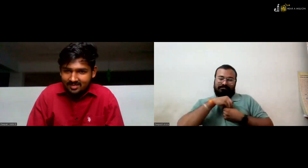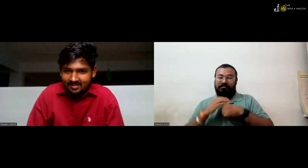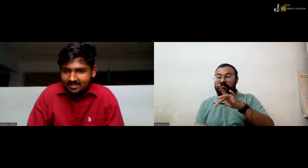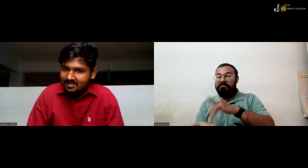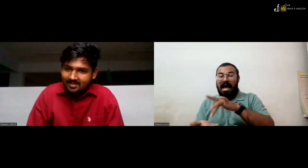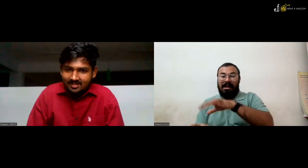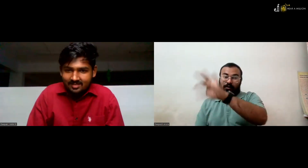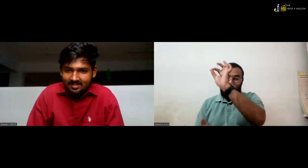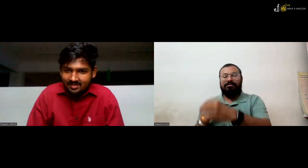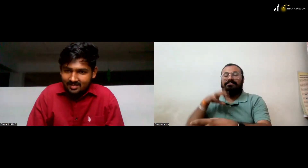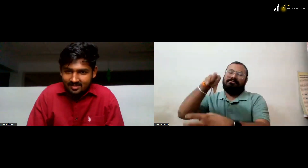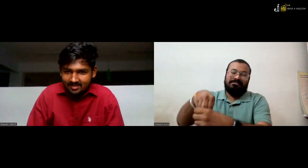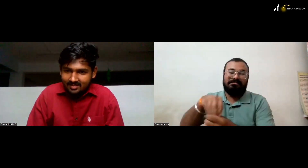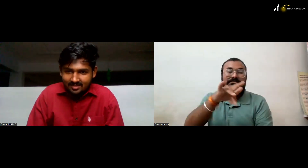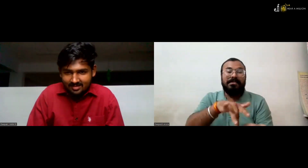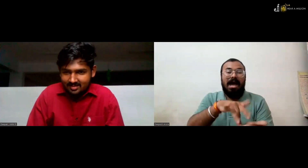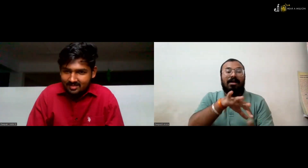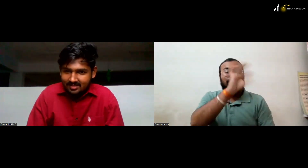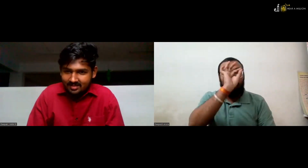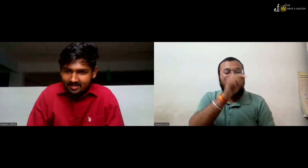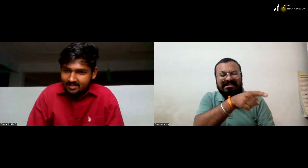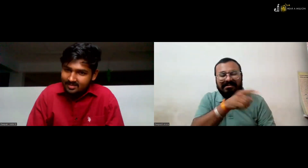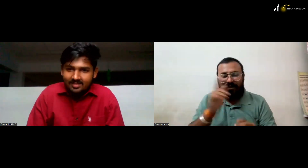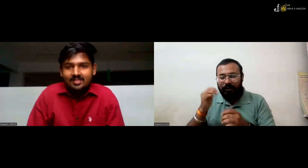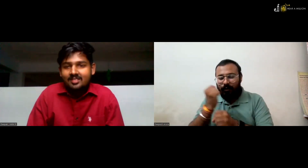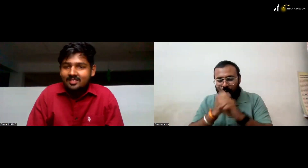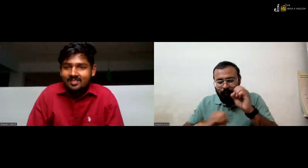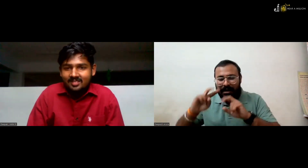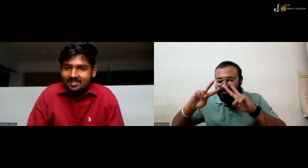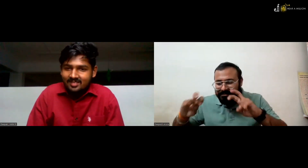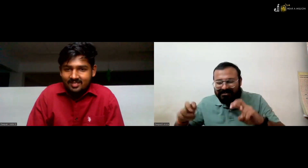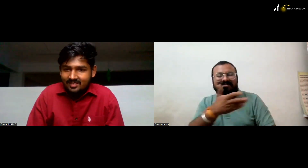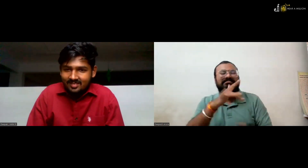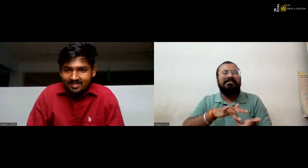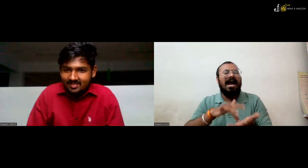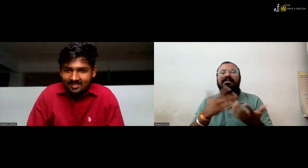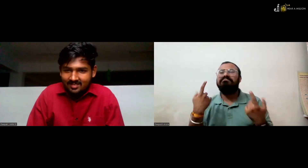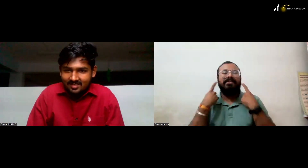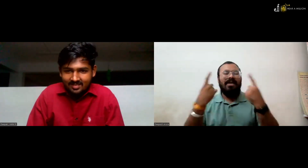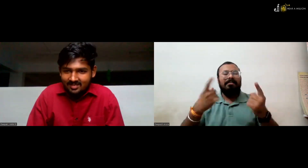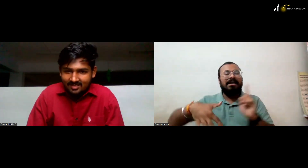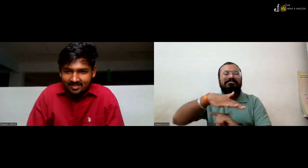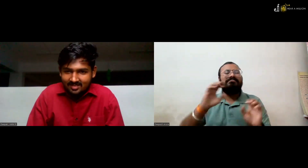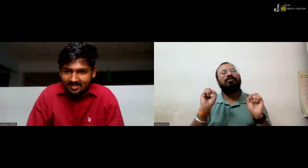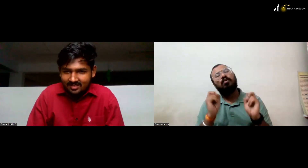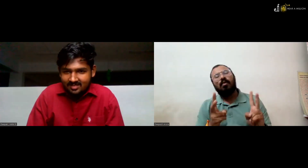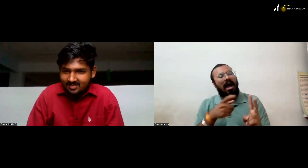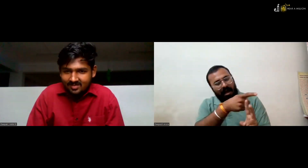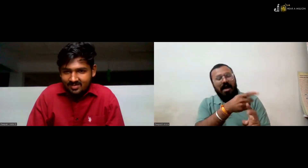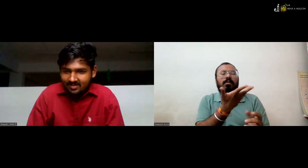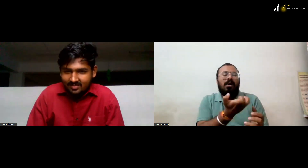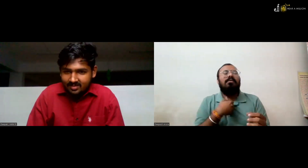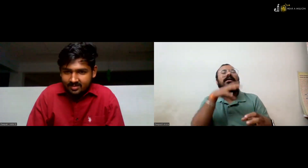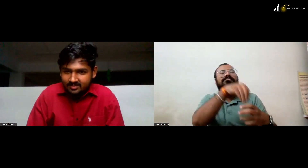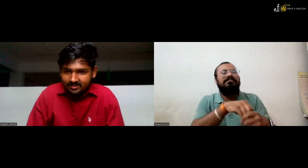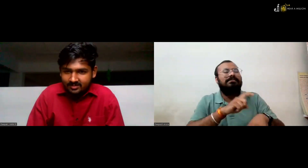can go, so when we were deciding about the places, from the Google, so